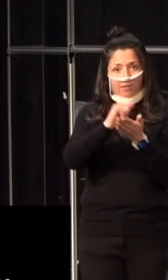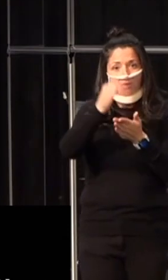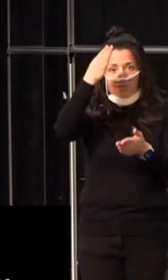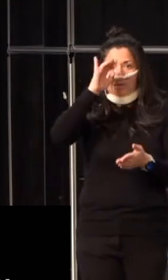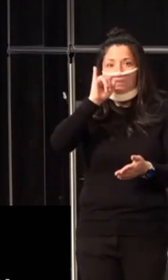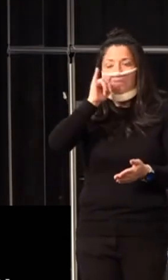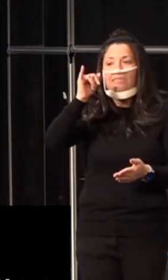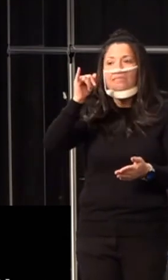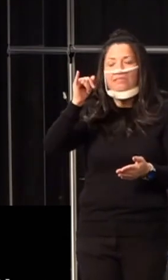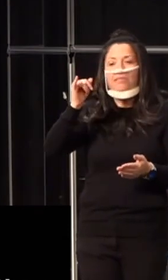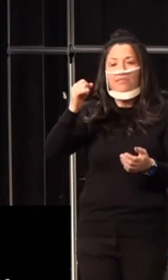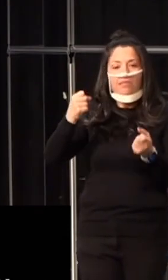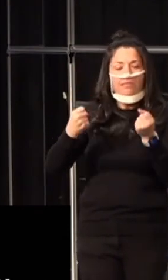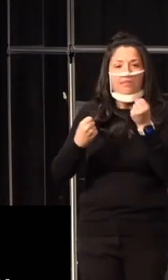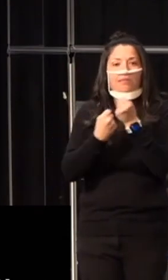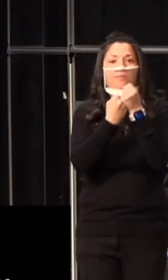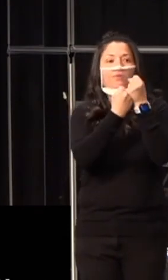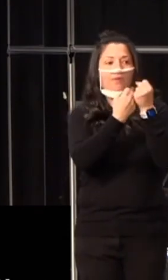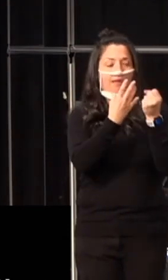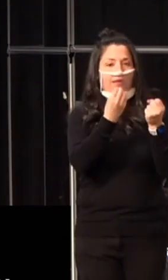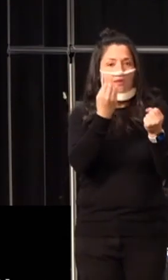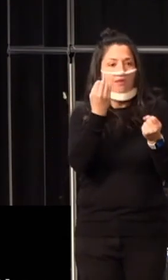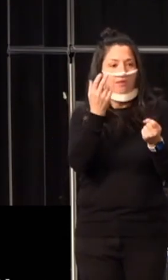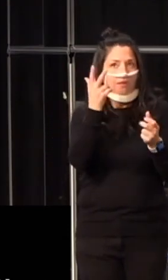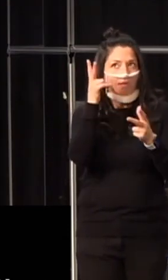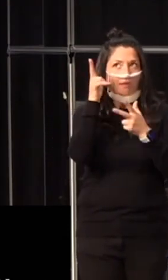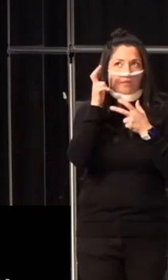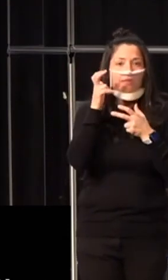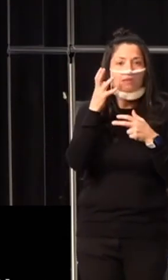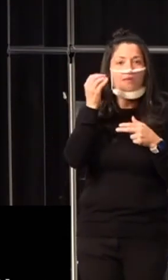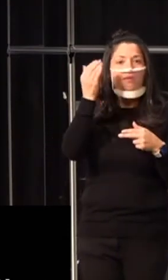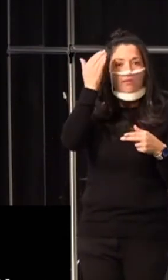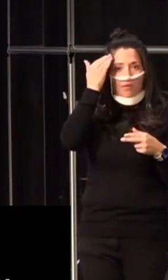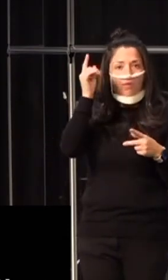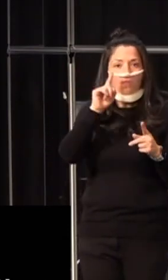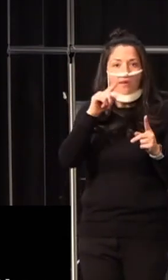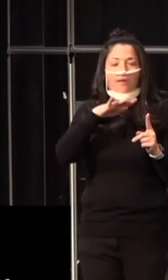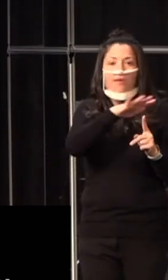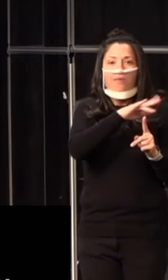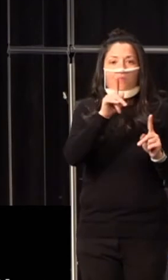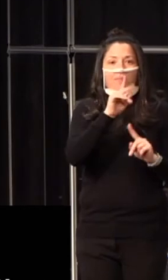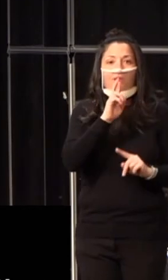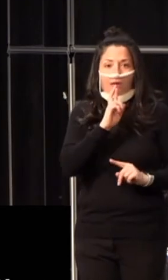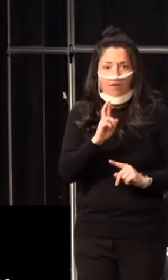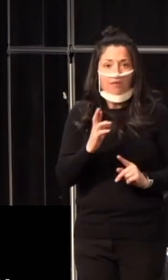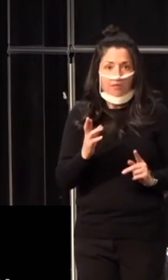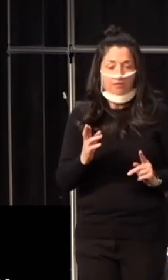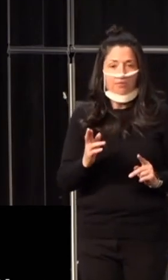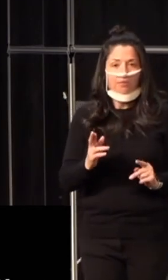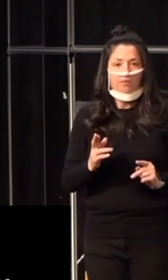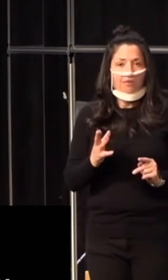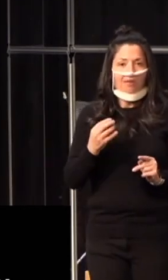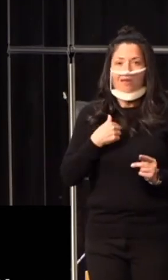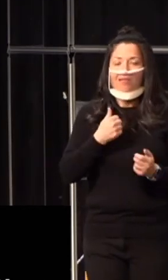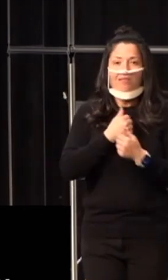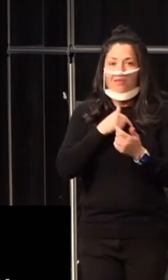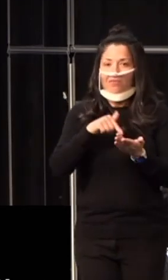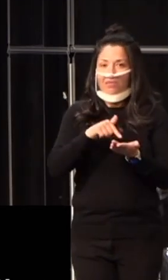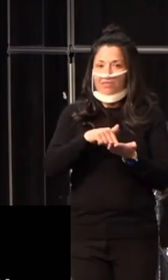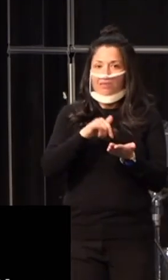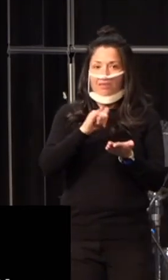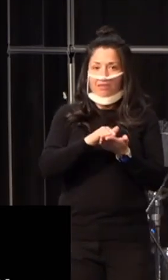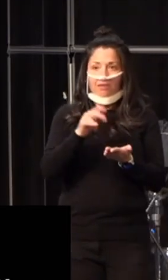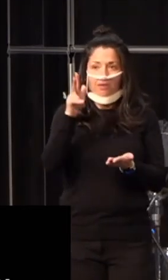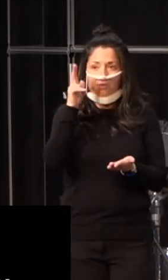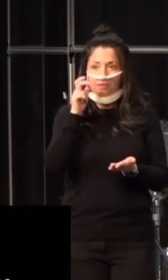them and that he heard them and knew where they were at. And I love this. They heard that the Lord